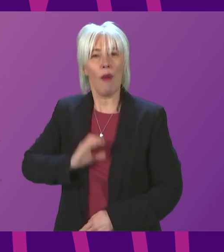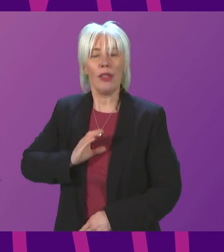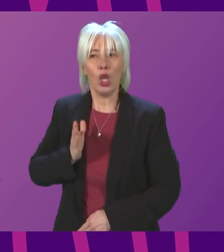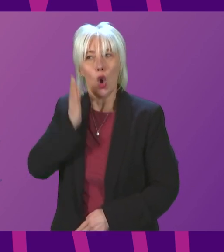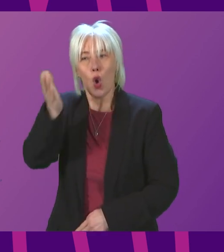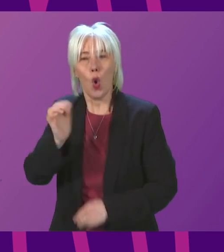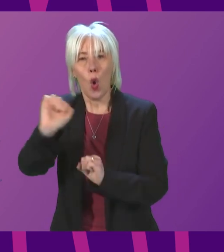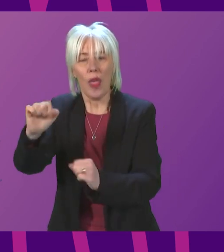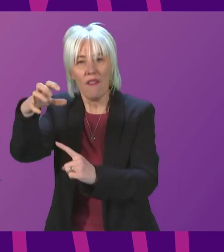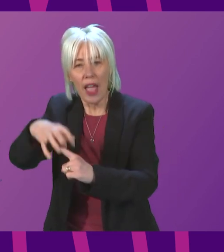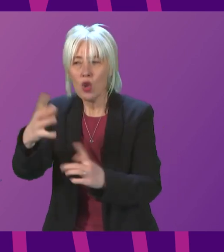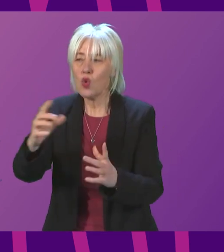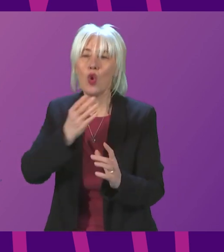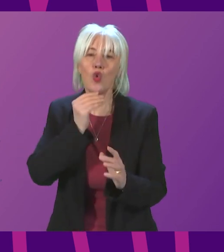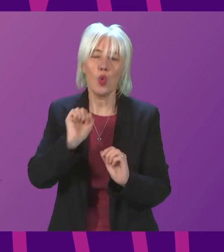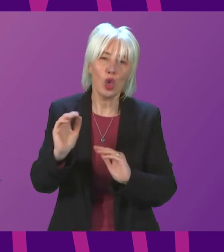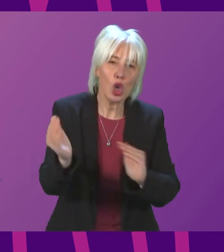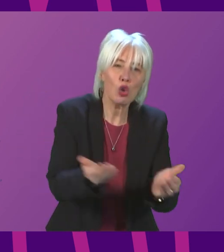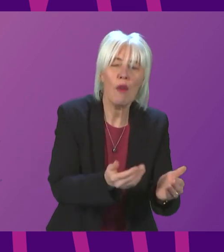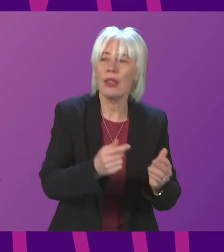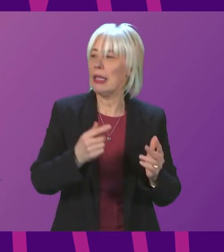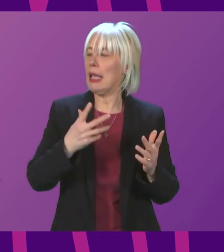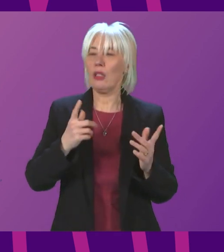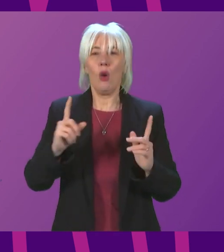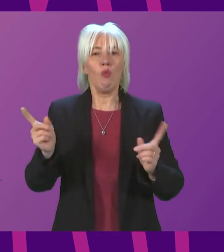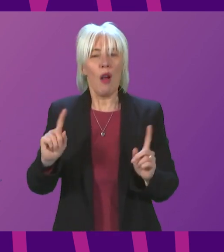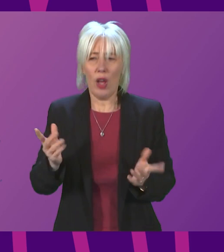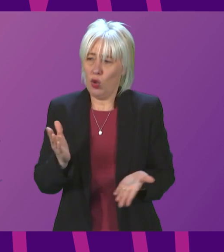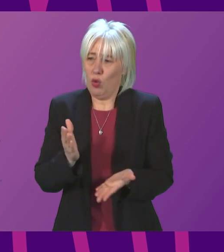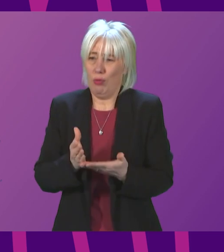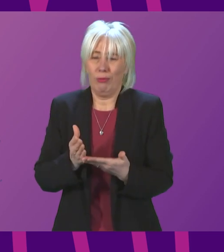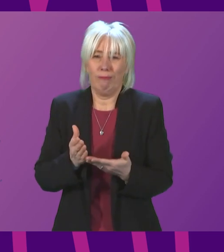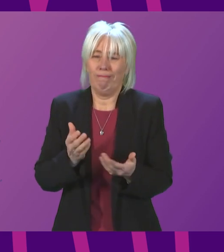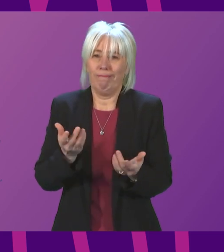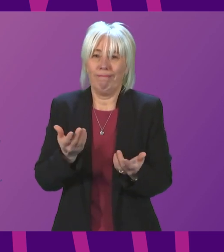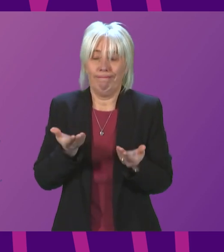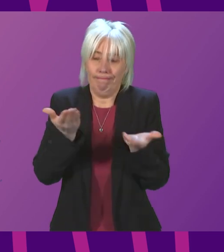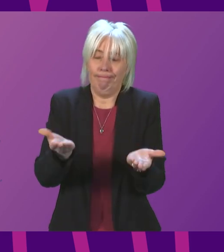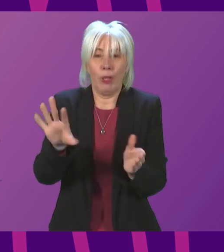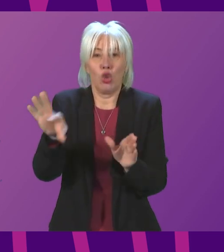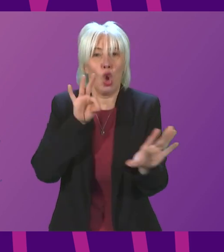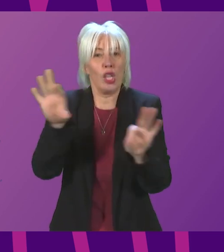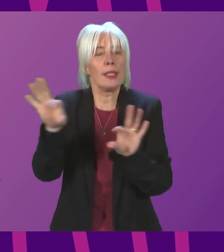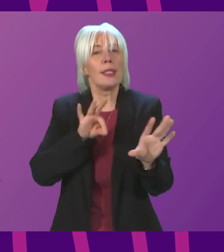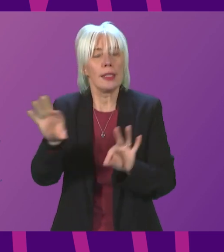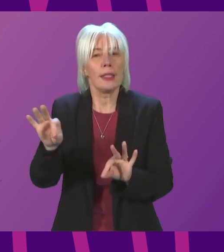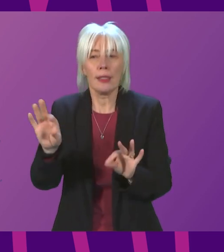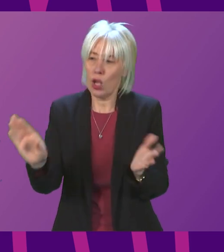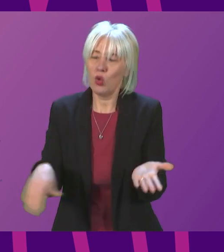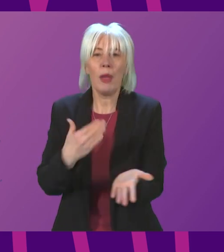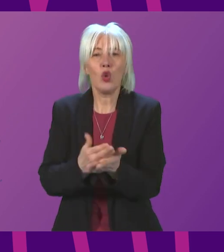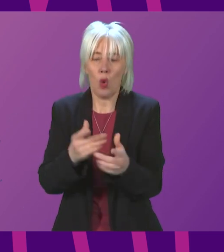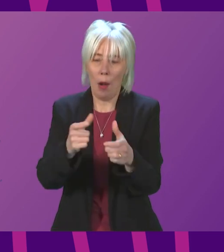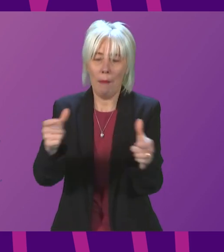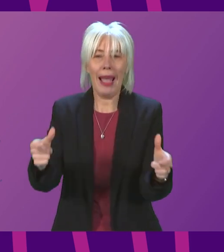and using their services and buying what they have to offer. So this is about giving choice and making sure we've got a package